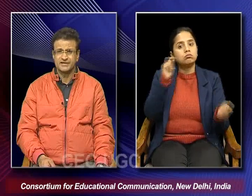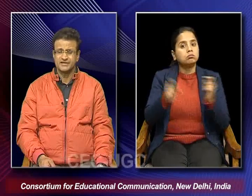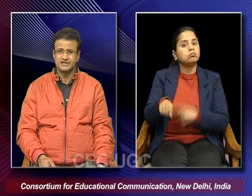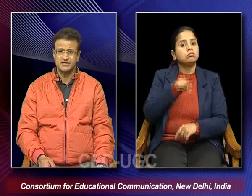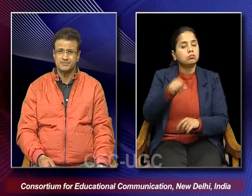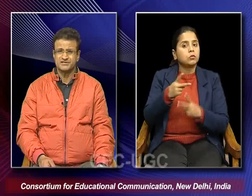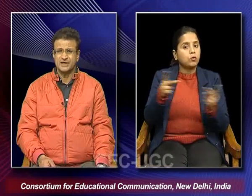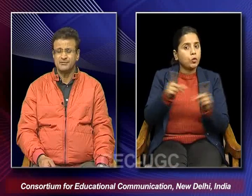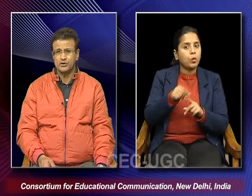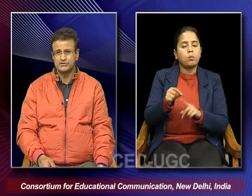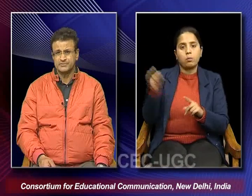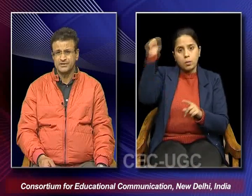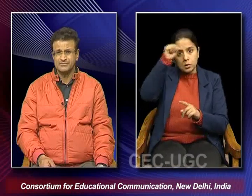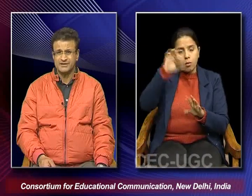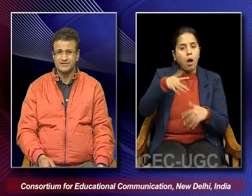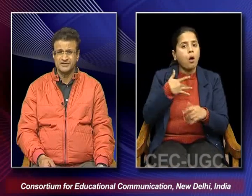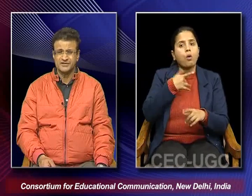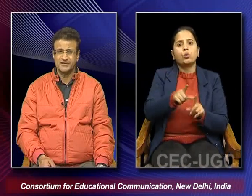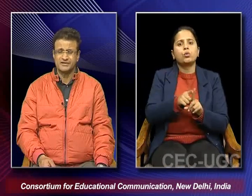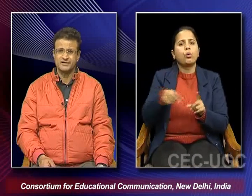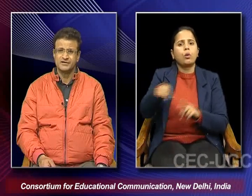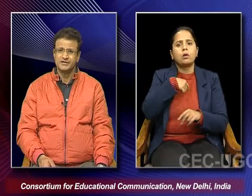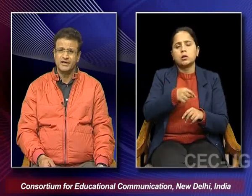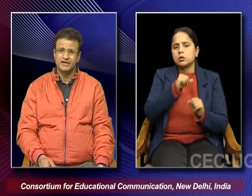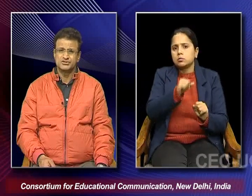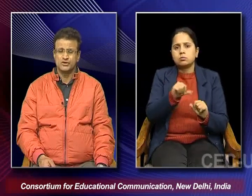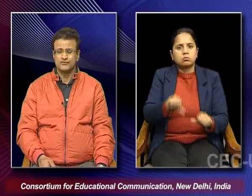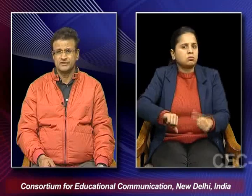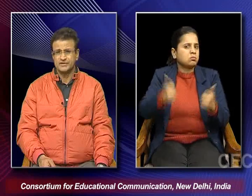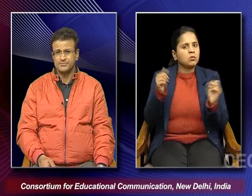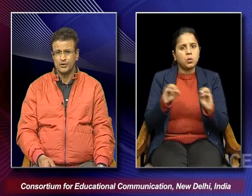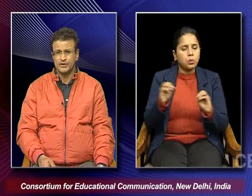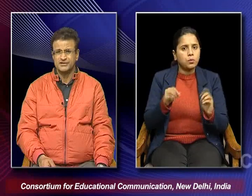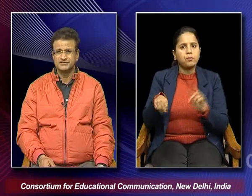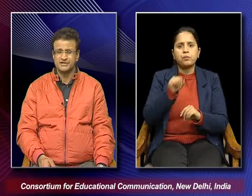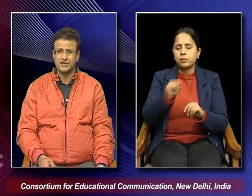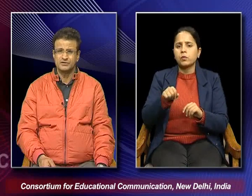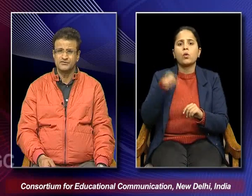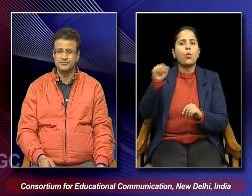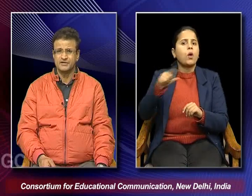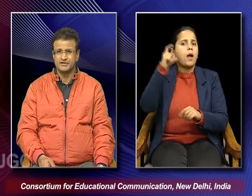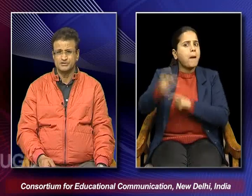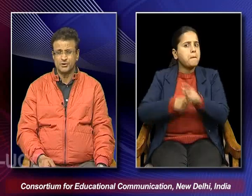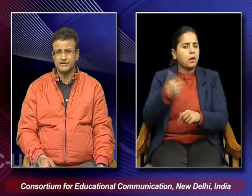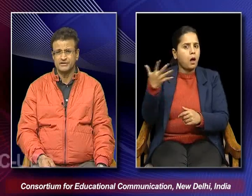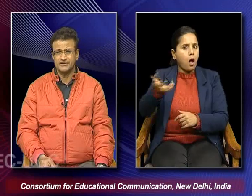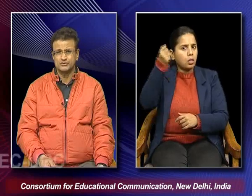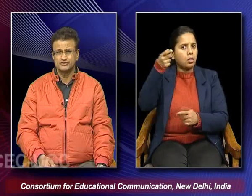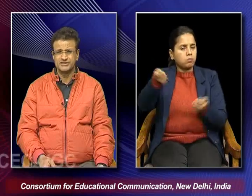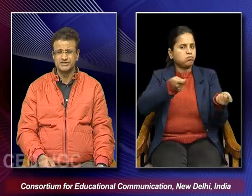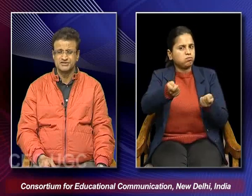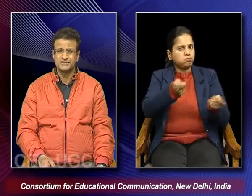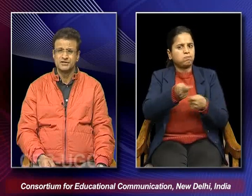practicing areas like Punjab, how they were being maltreated at the hands of the employers, and how they were being exploited in